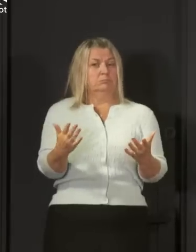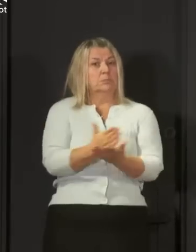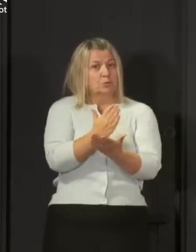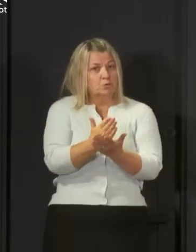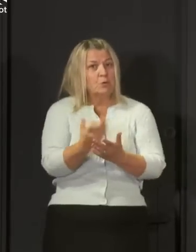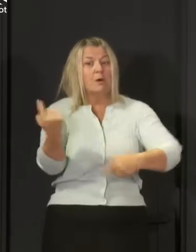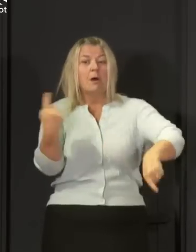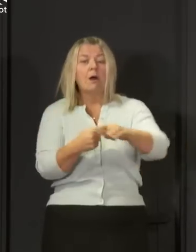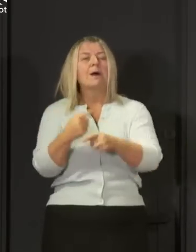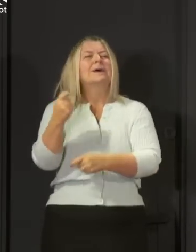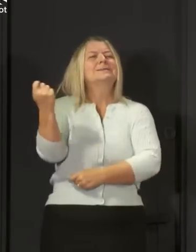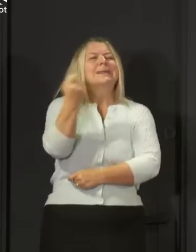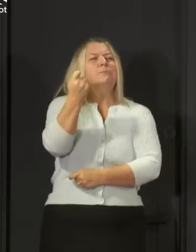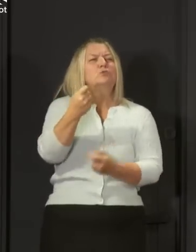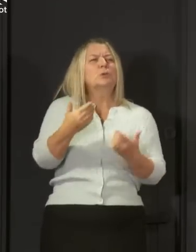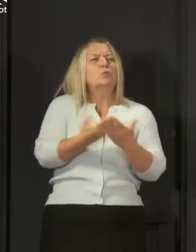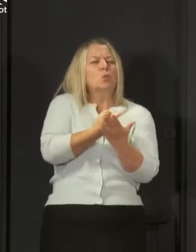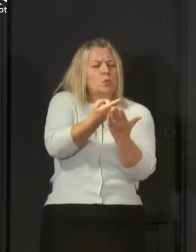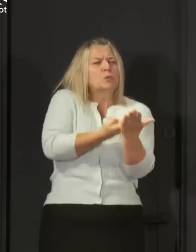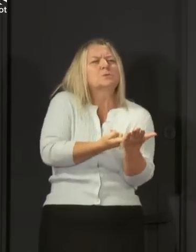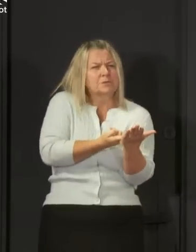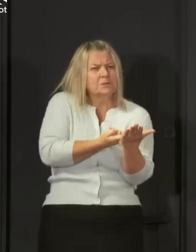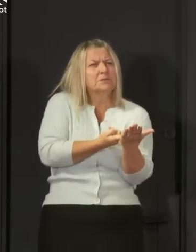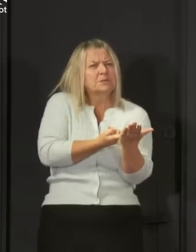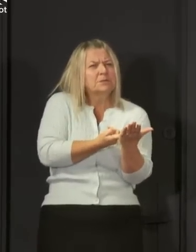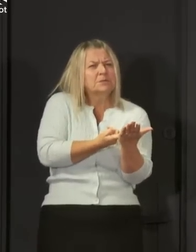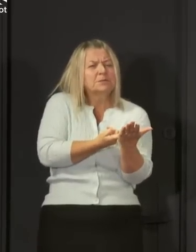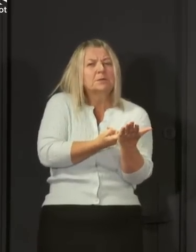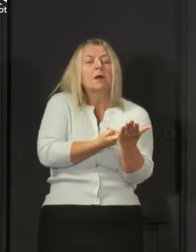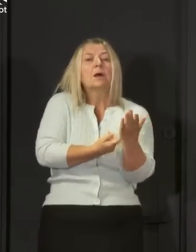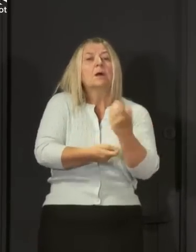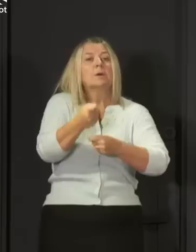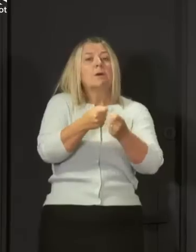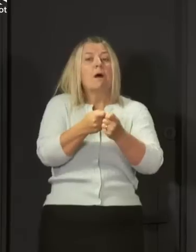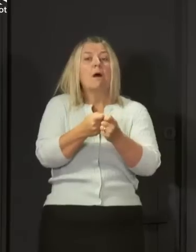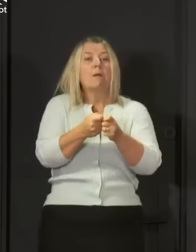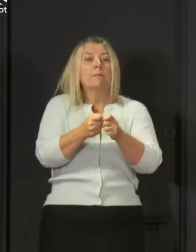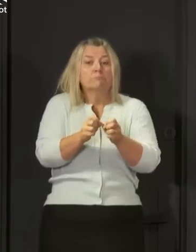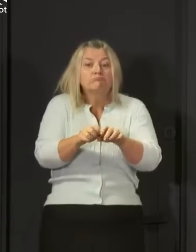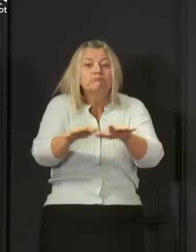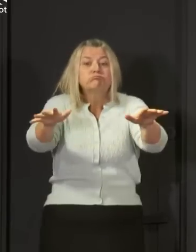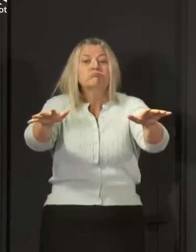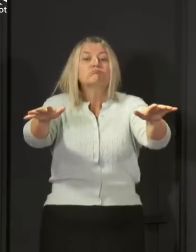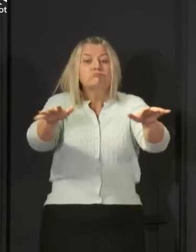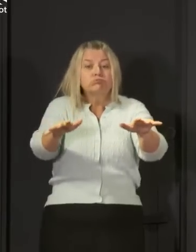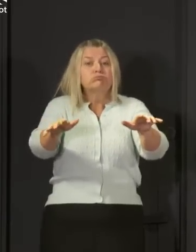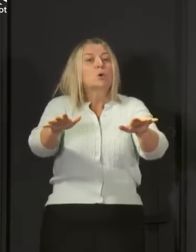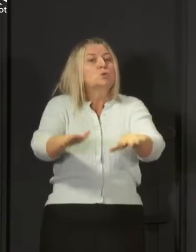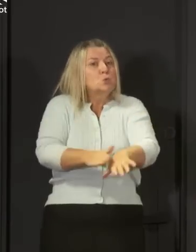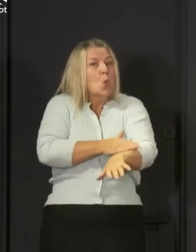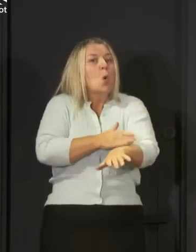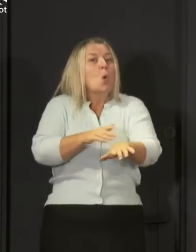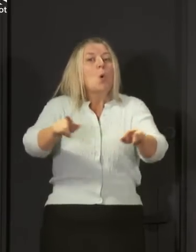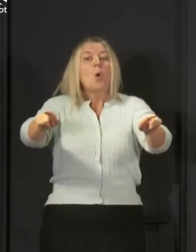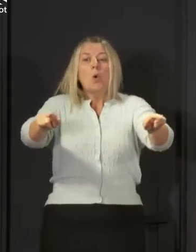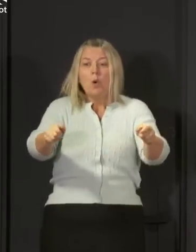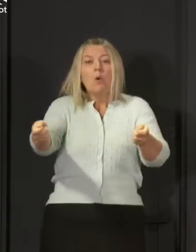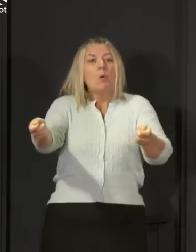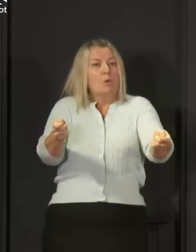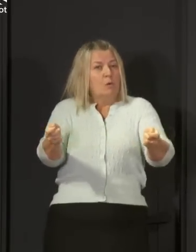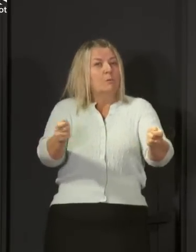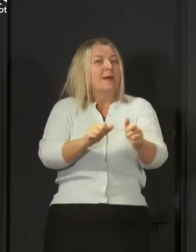these temporary restrictions don't simply slow or reverse the increase in cases for a while, although that is clearly